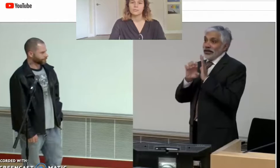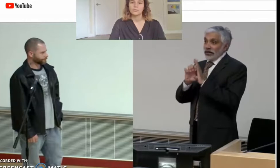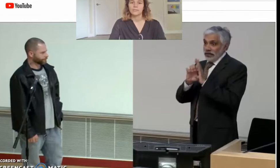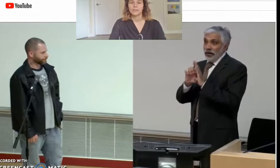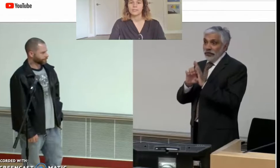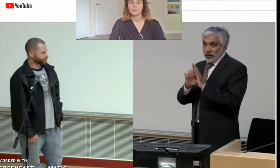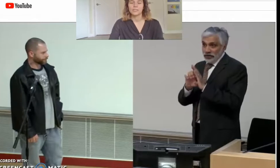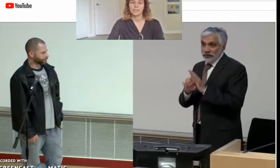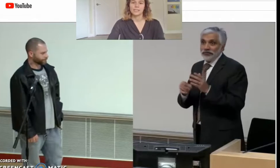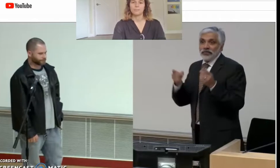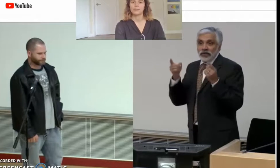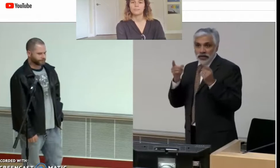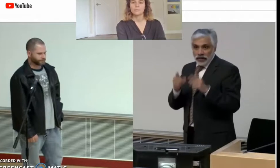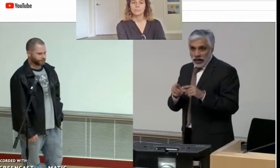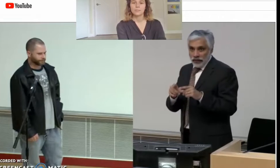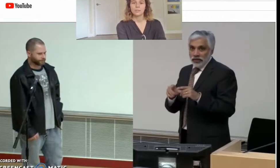It's a very interesting example.